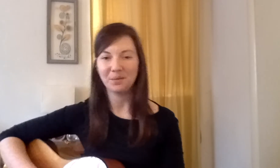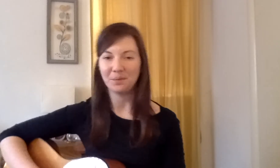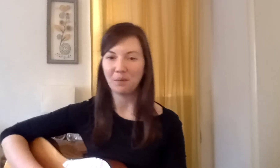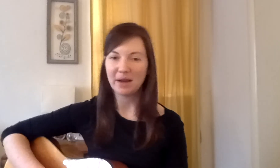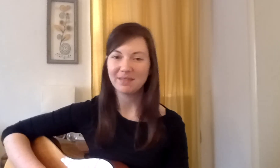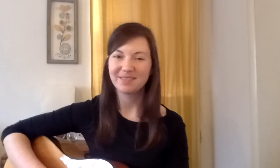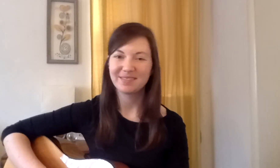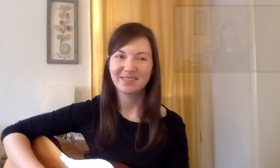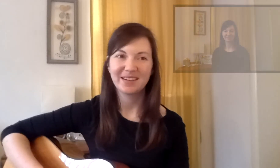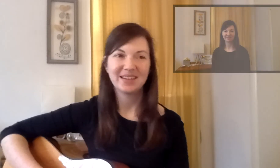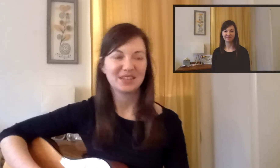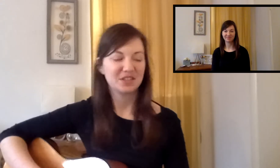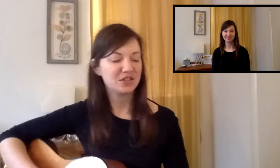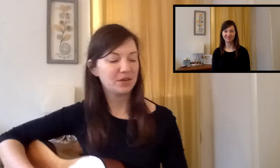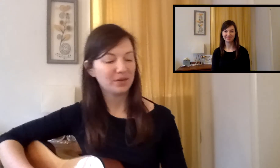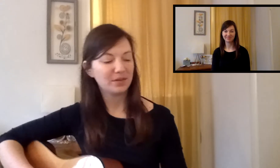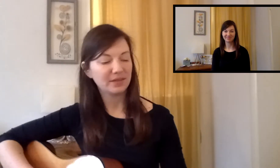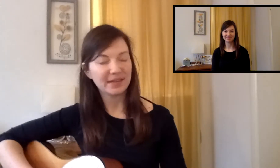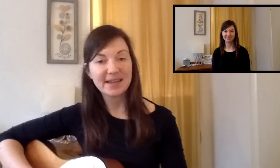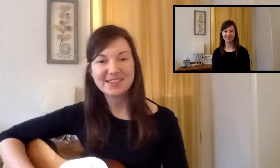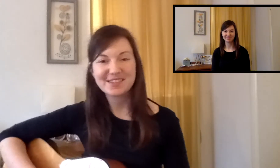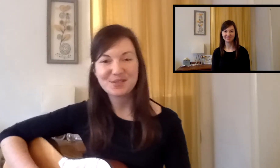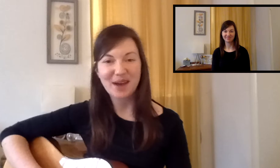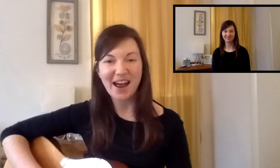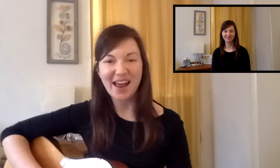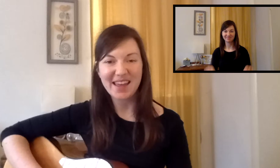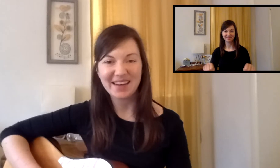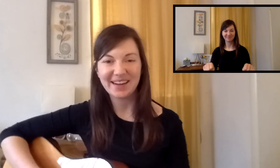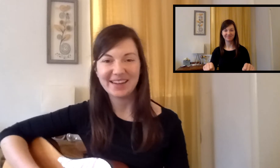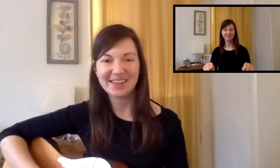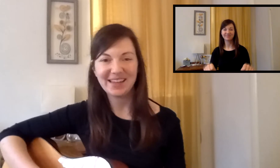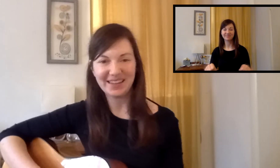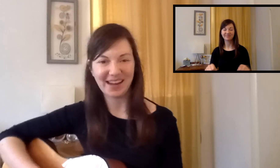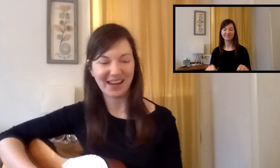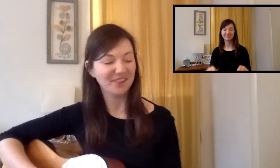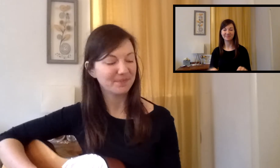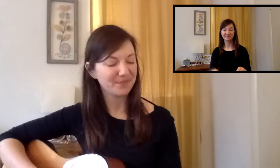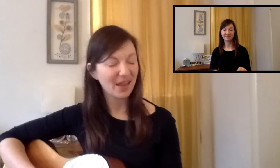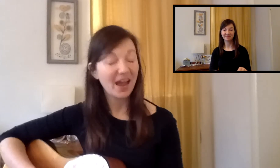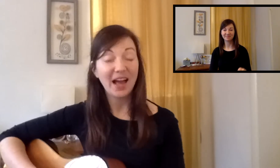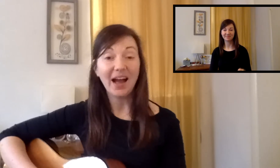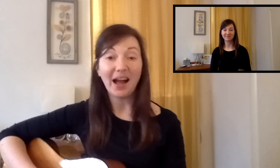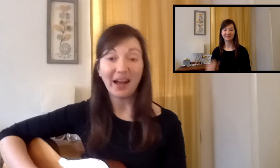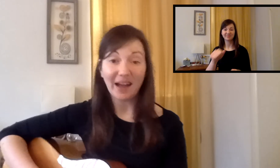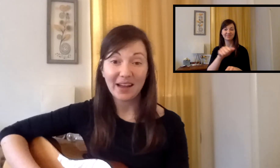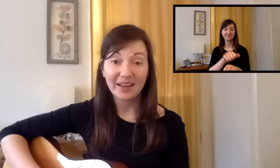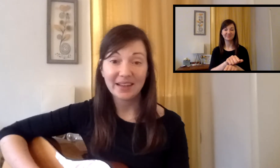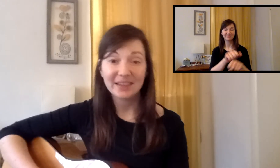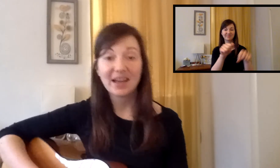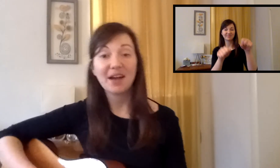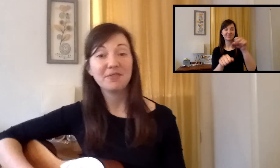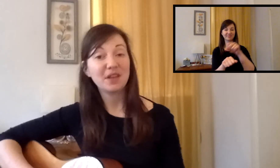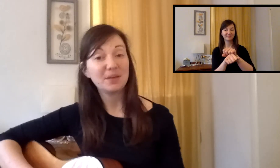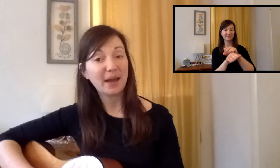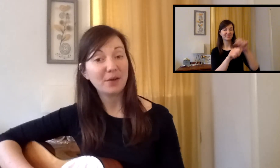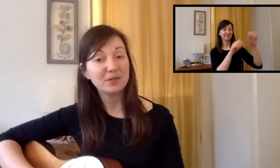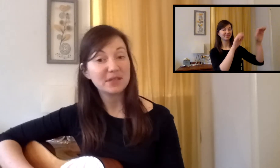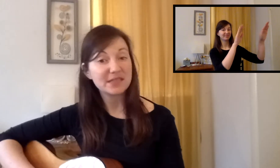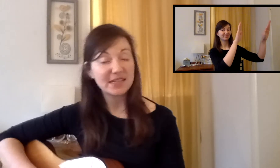1, 2, let's try it again. I love the